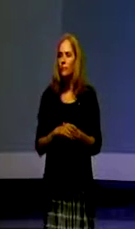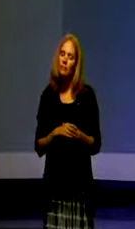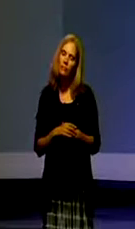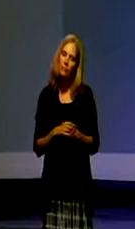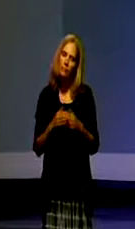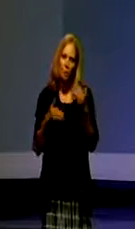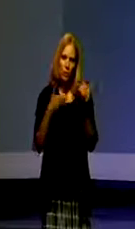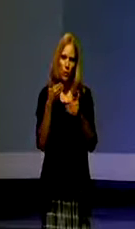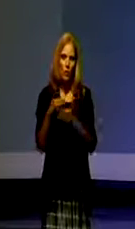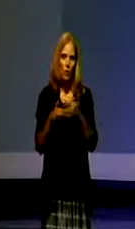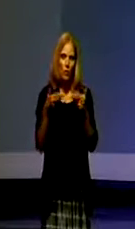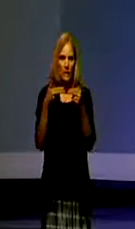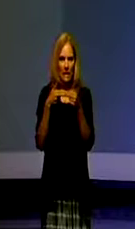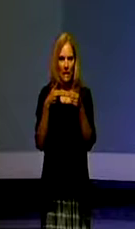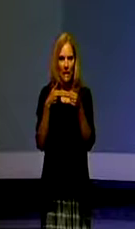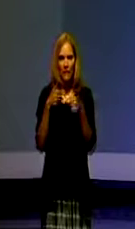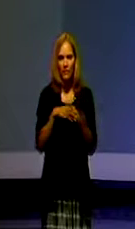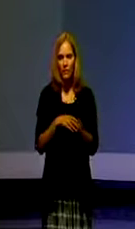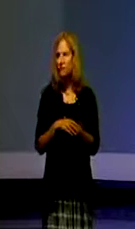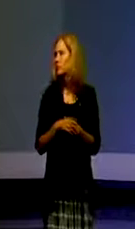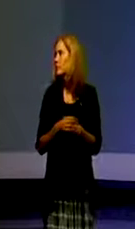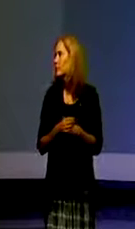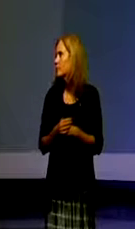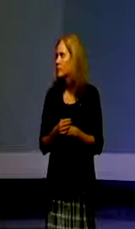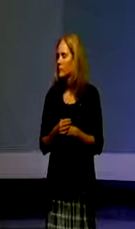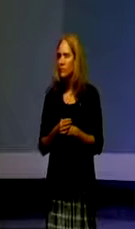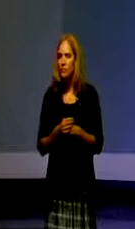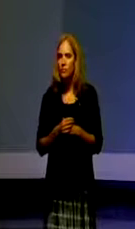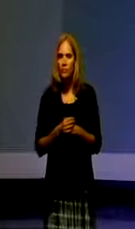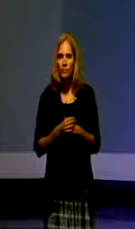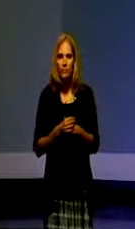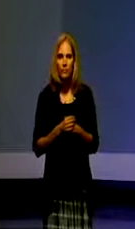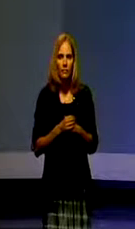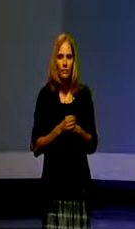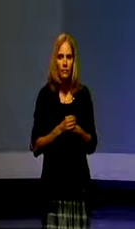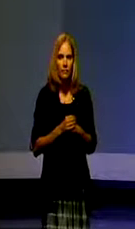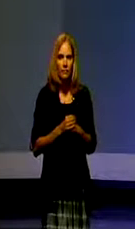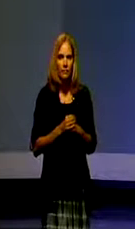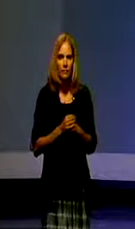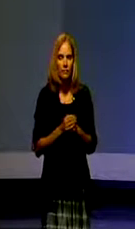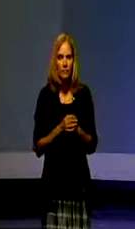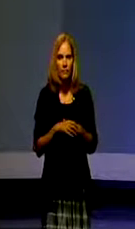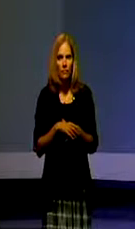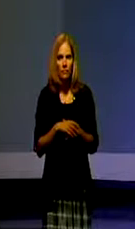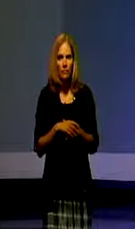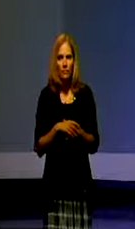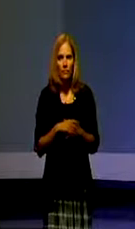Let's roll the slides and give you our thank you.